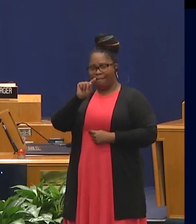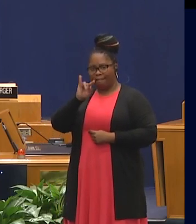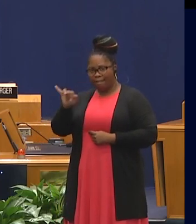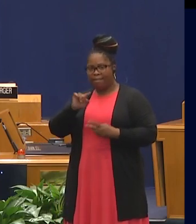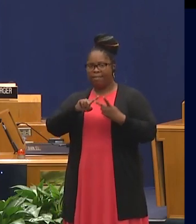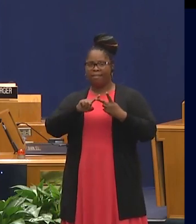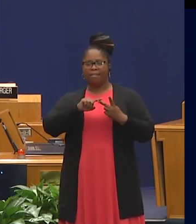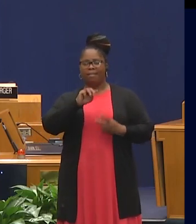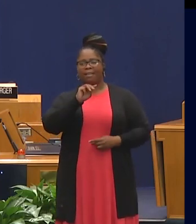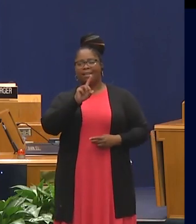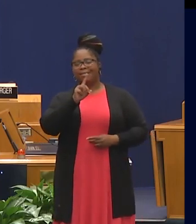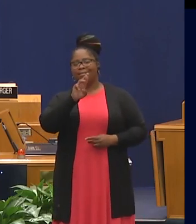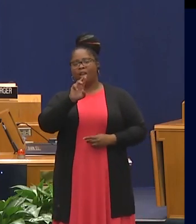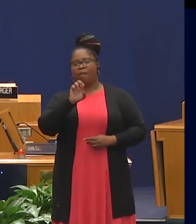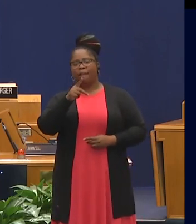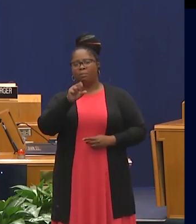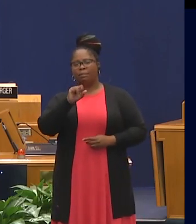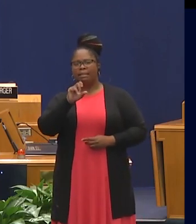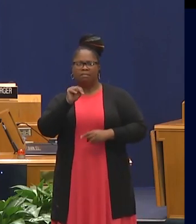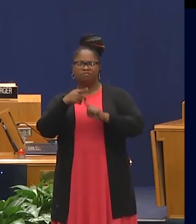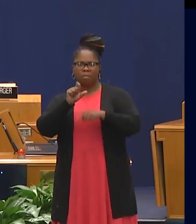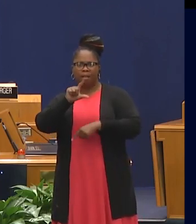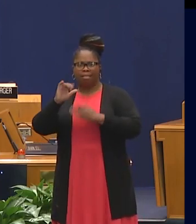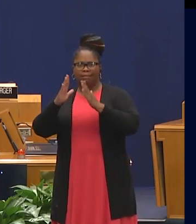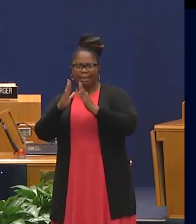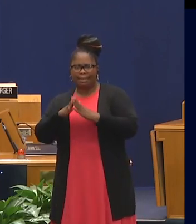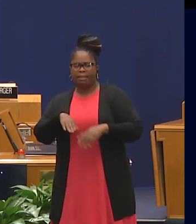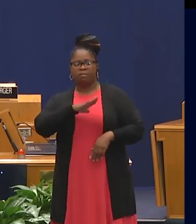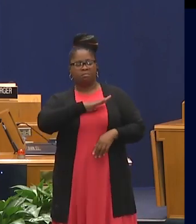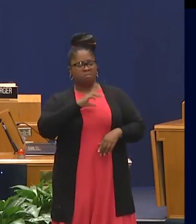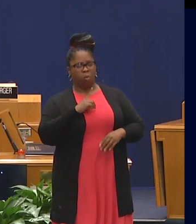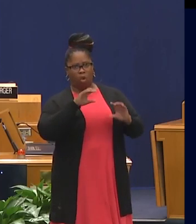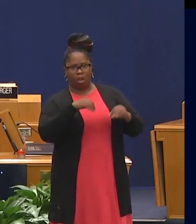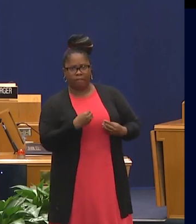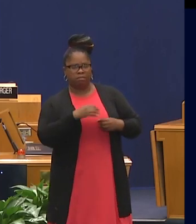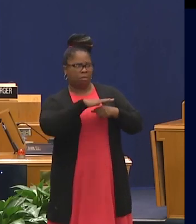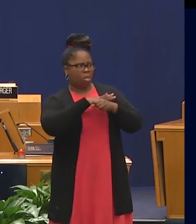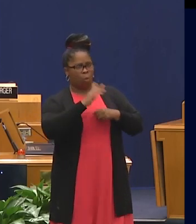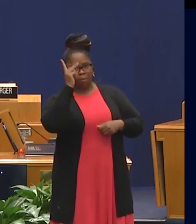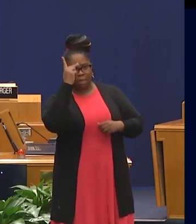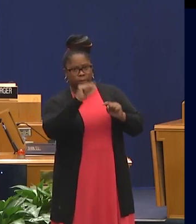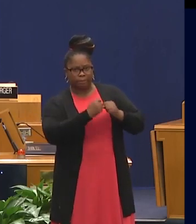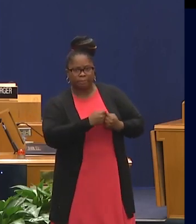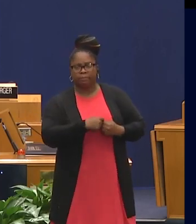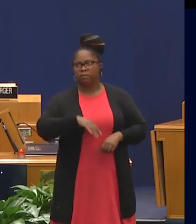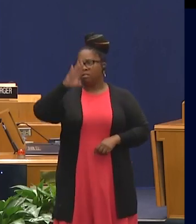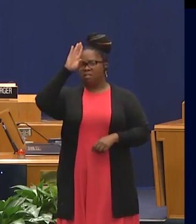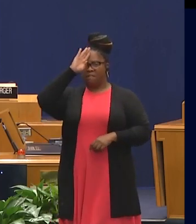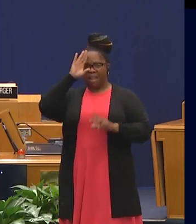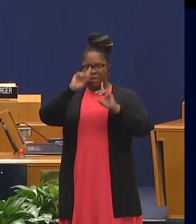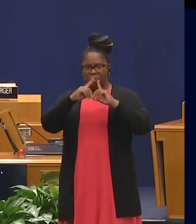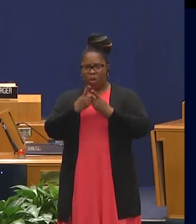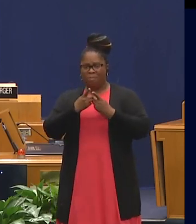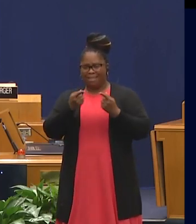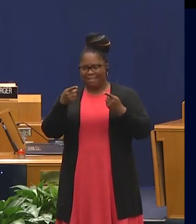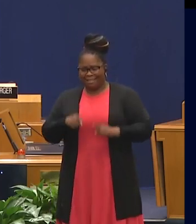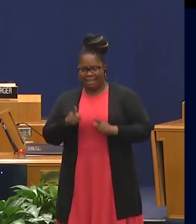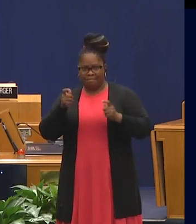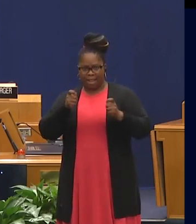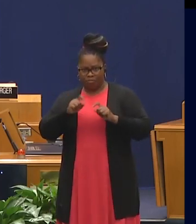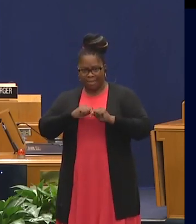Dr. Mark Eckstein, with our board offices and local political teams, with our fire department incident management team, and